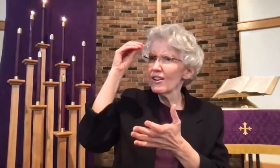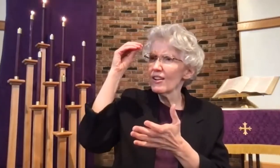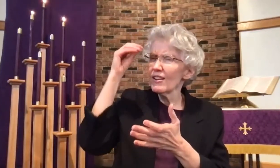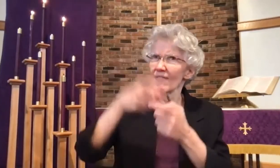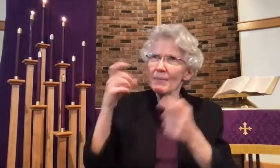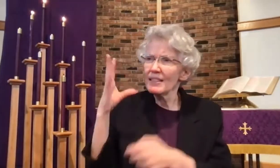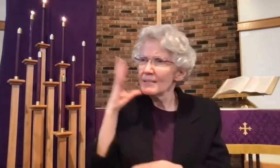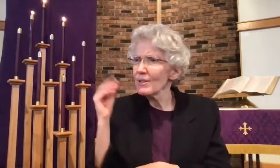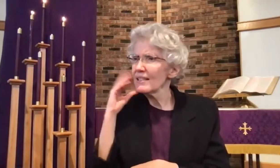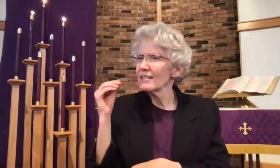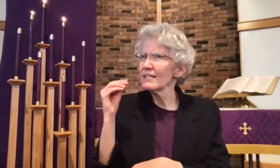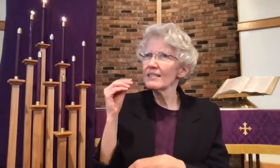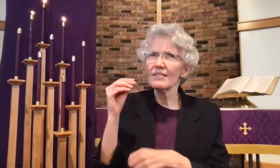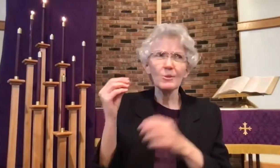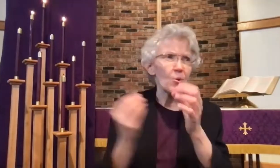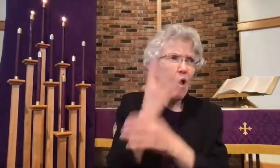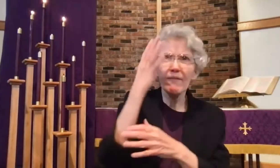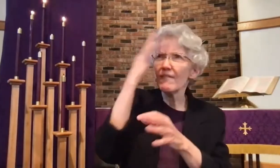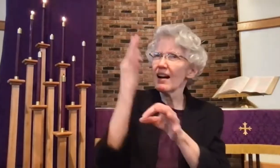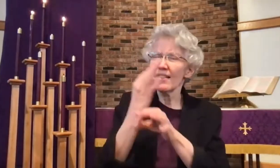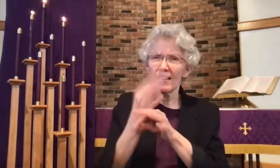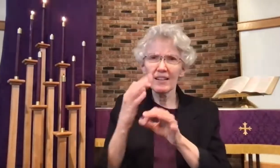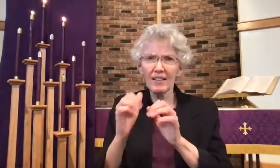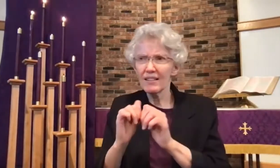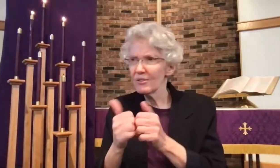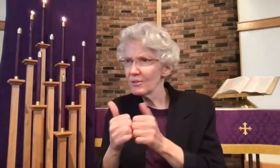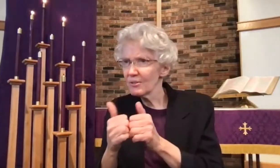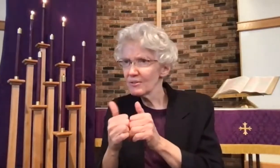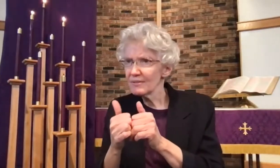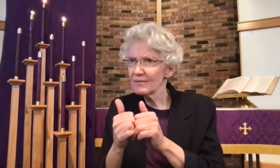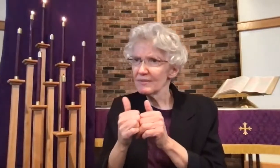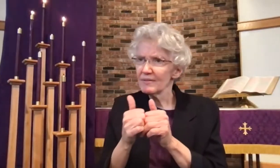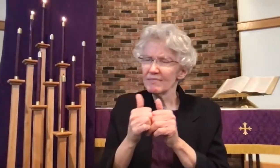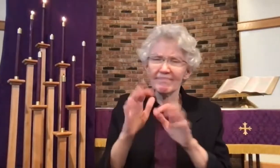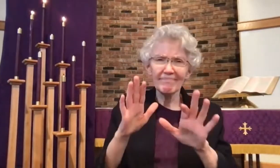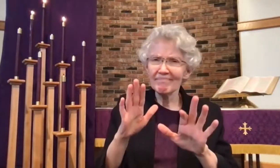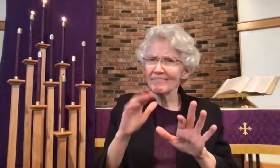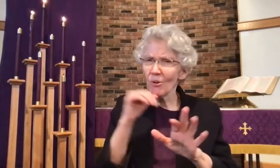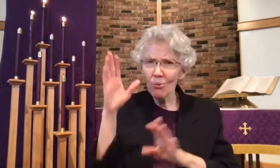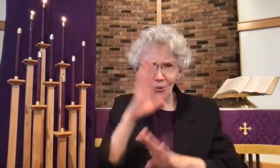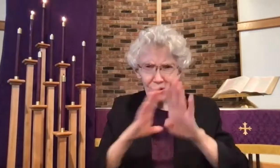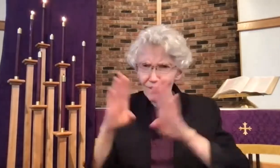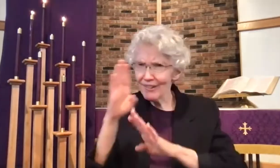Now you might be asking yourself, so how can I learn from my experience, or how can I grow in